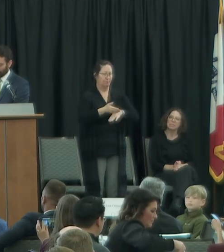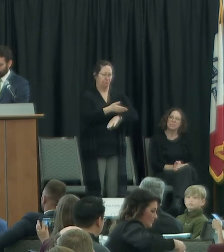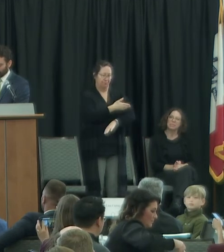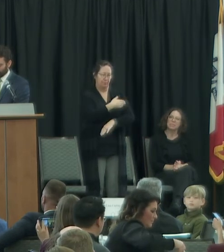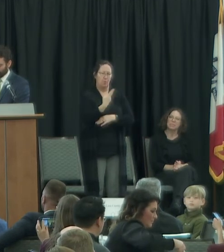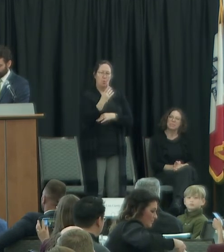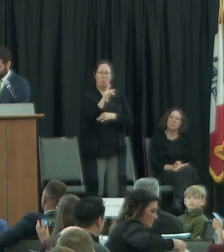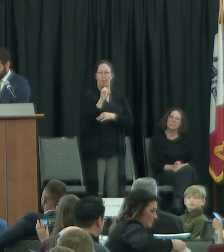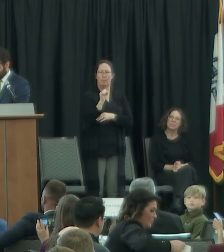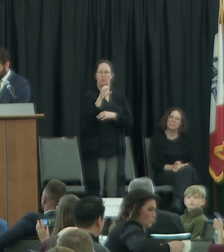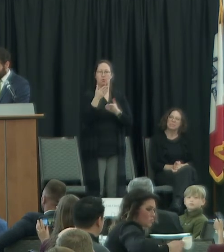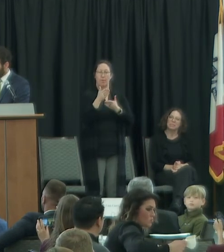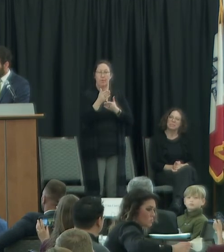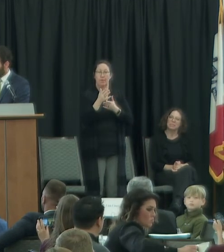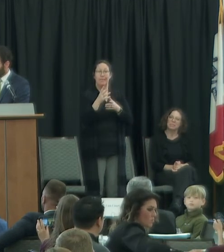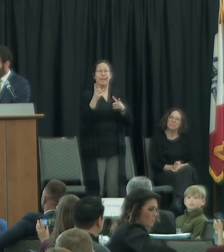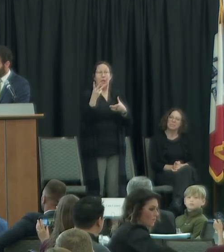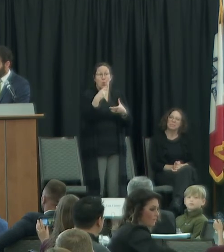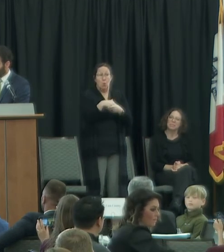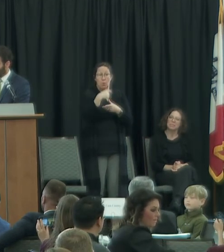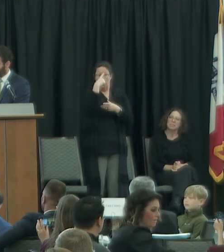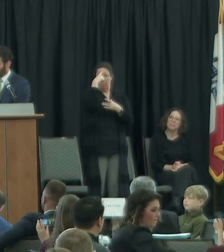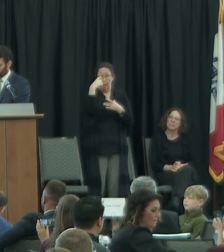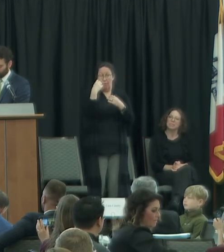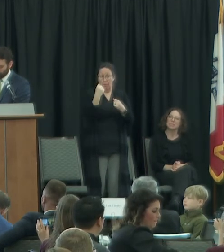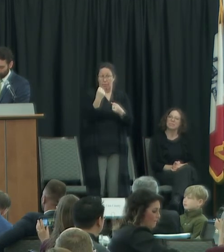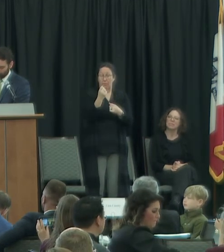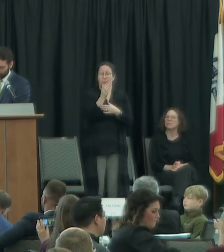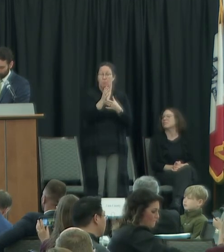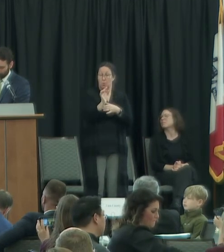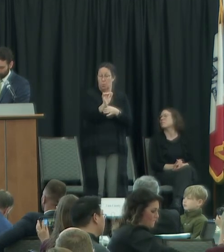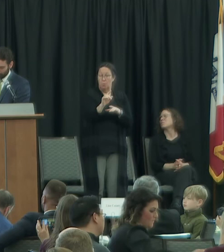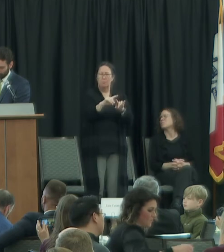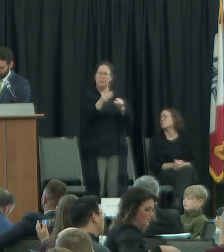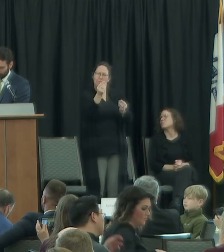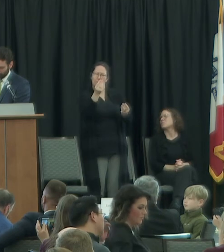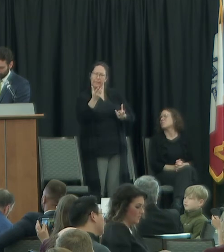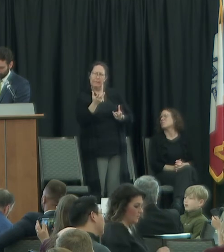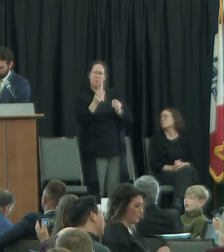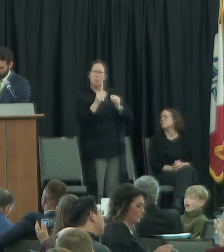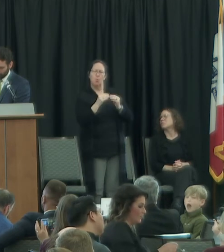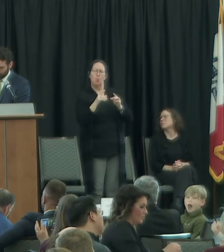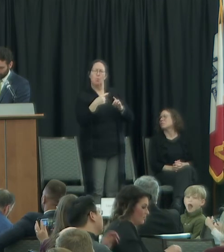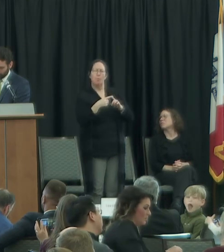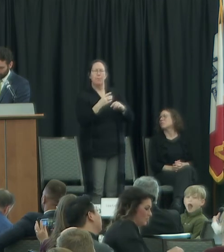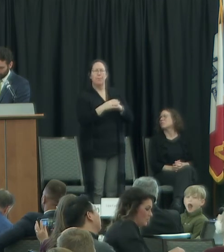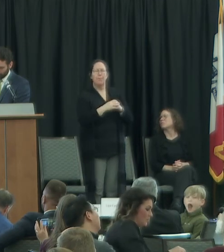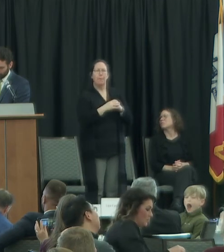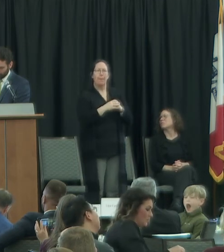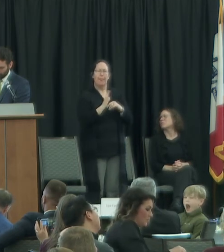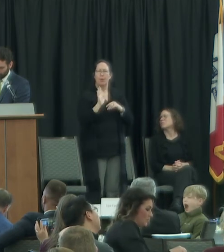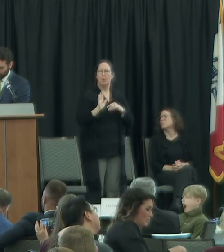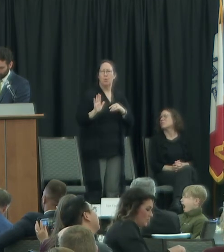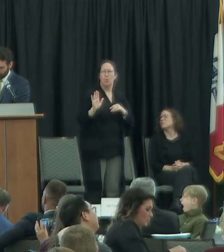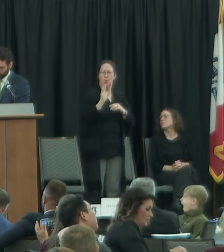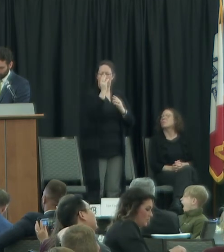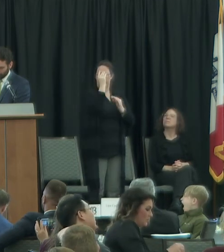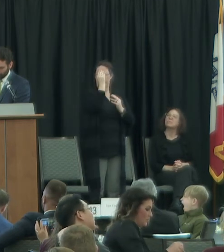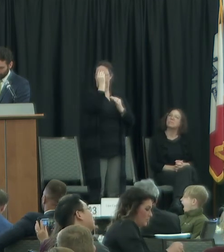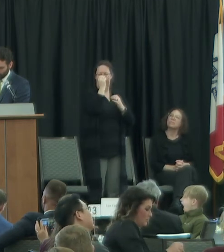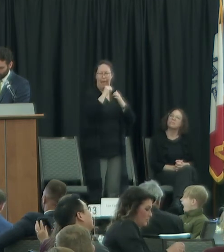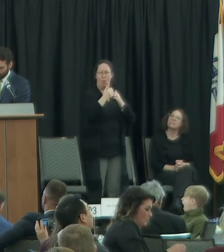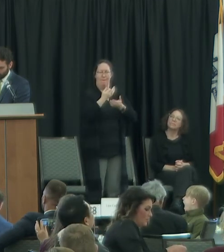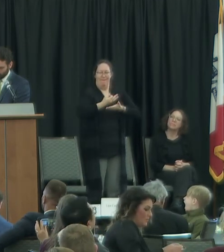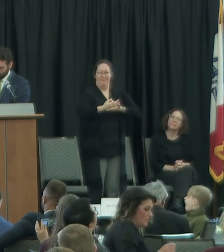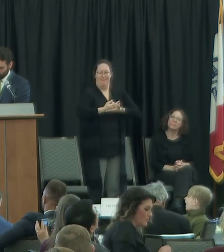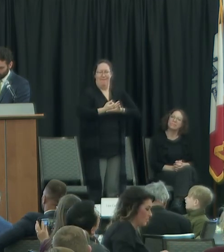homeless services, which includes the mental health aspect. But tell me a little bit about how you think we're going to be able to fund